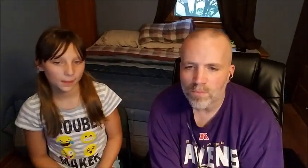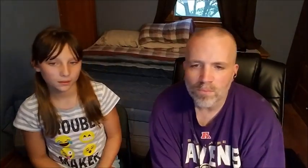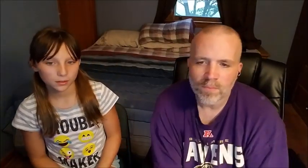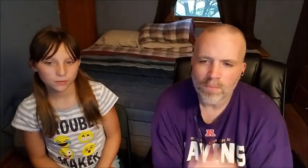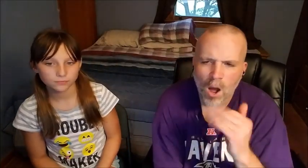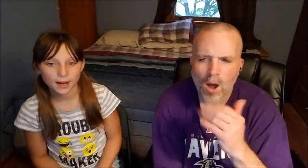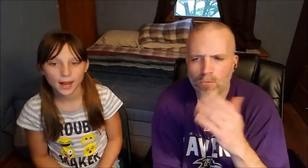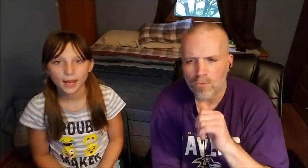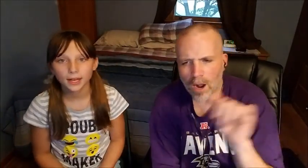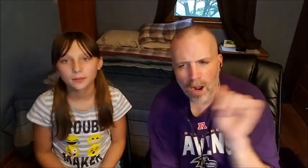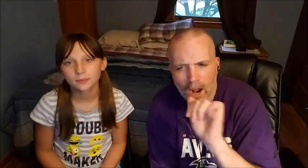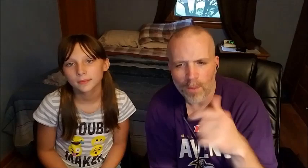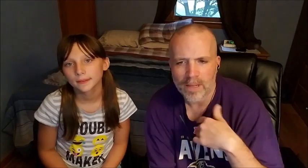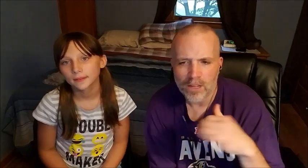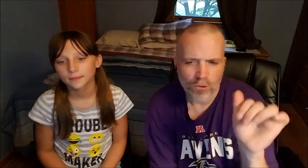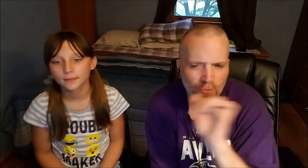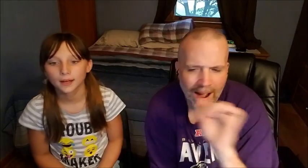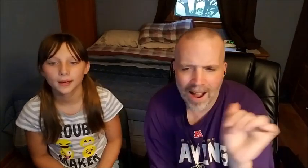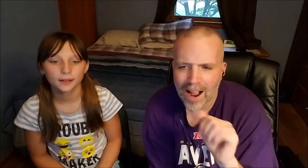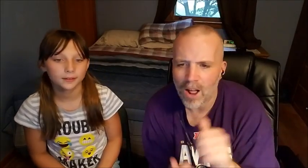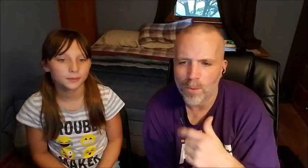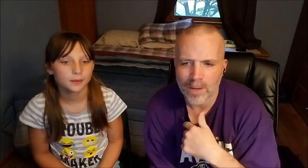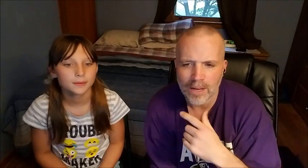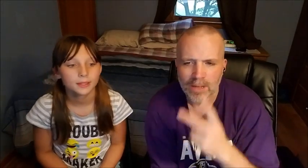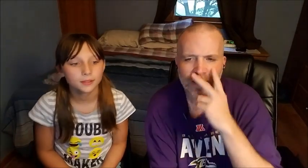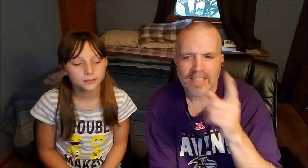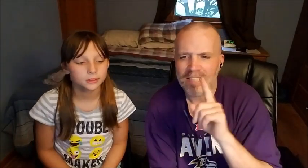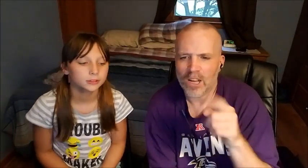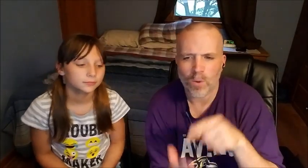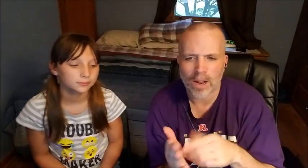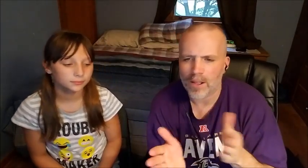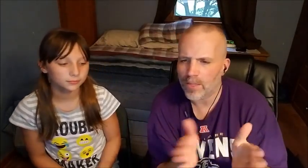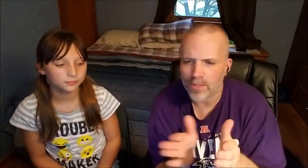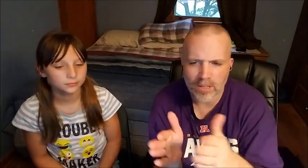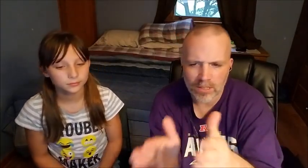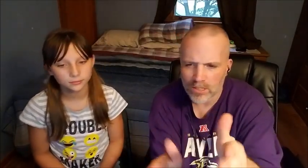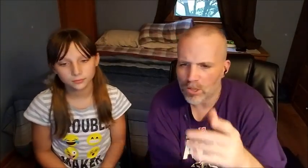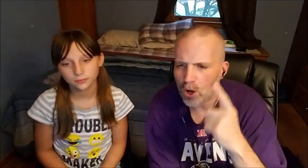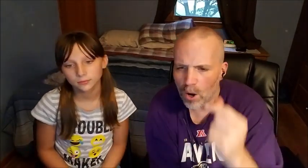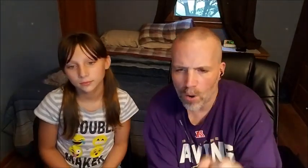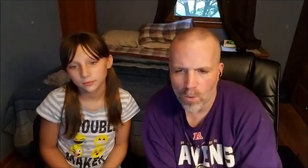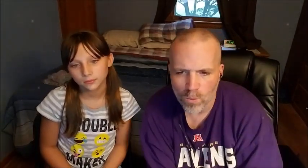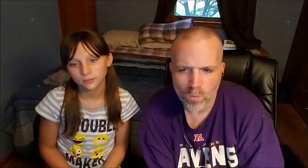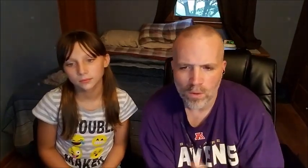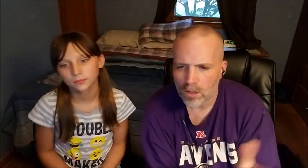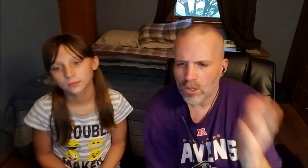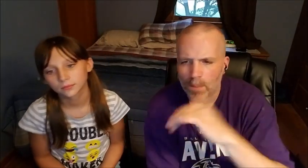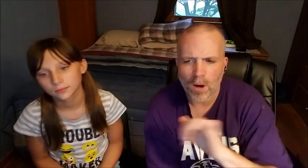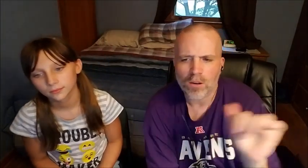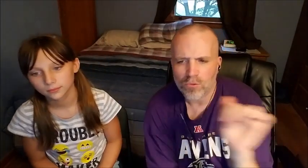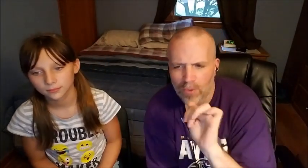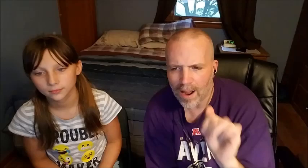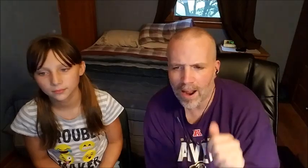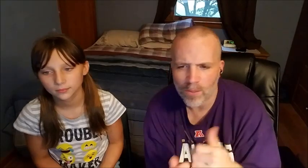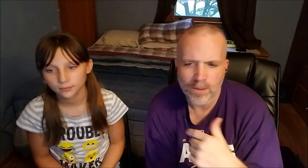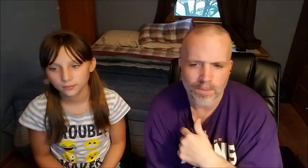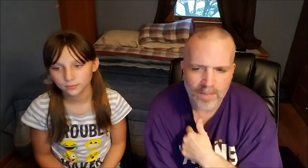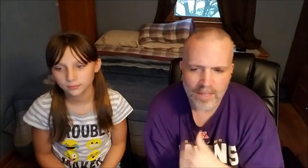come on, ride with me, ride with me See where this thing goes So come on, ride with